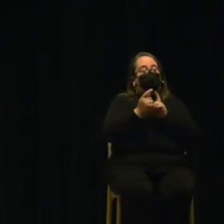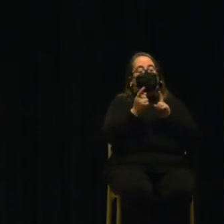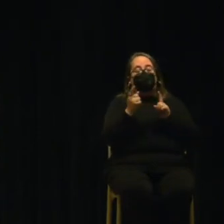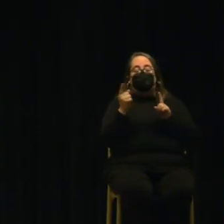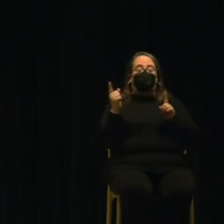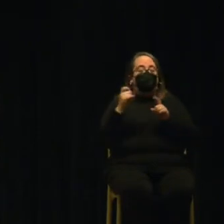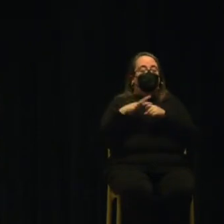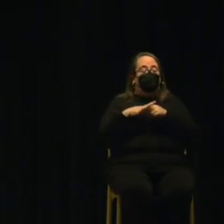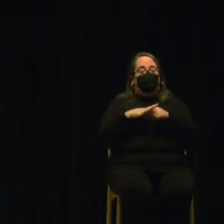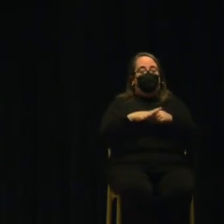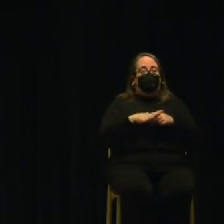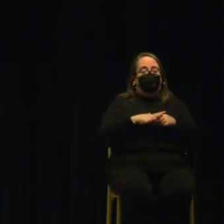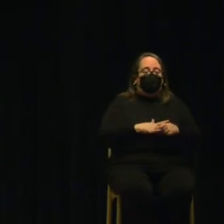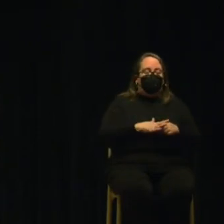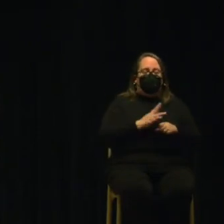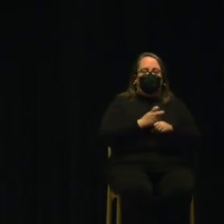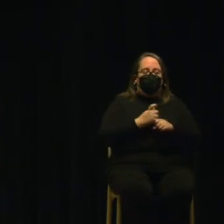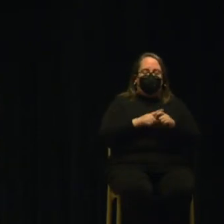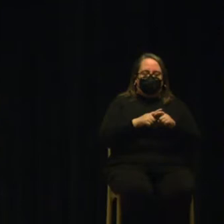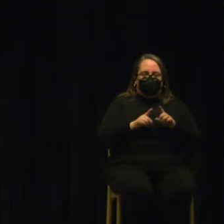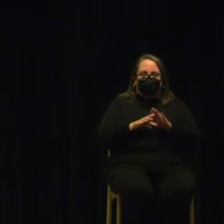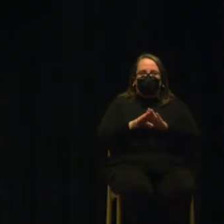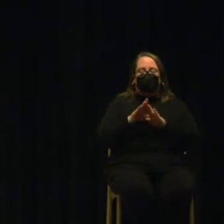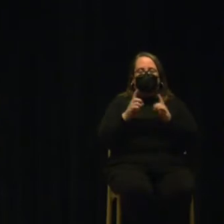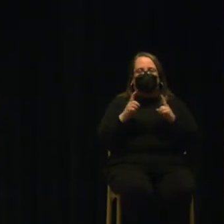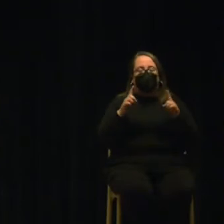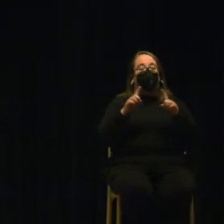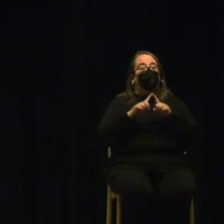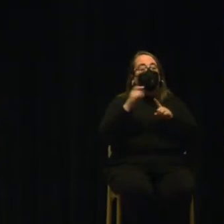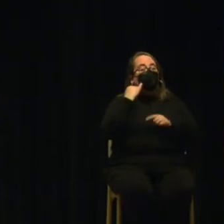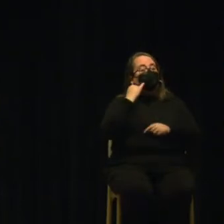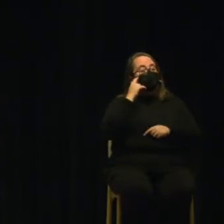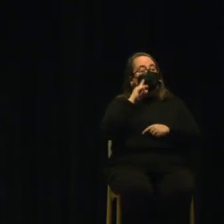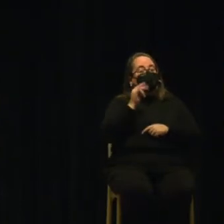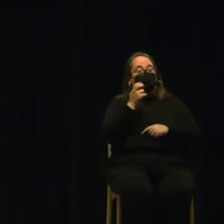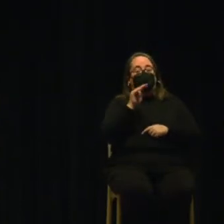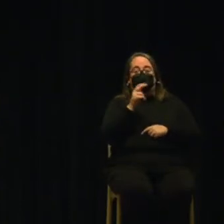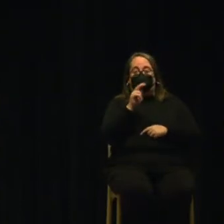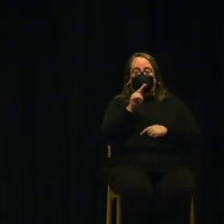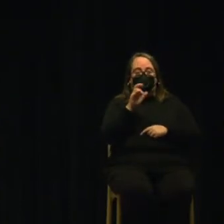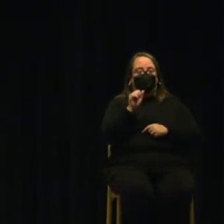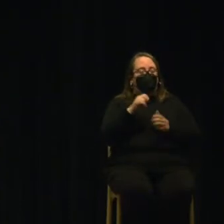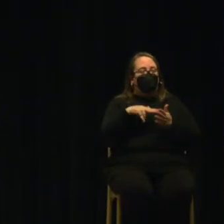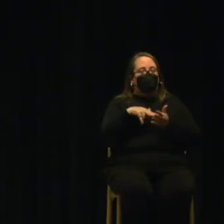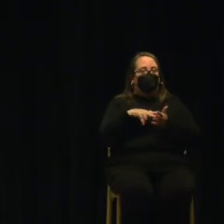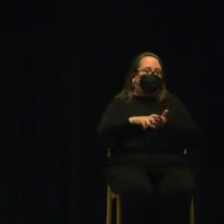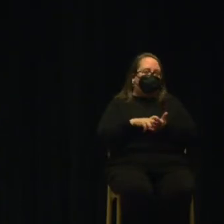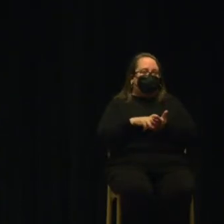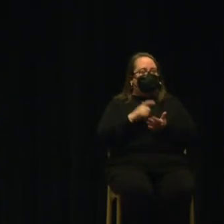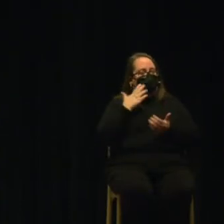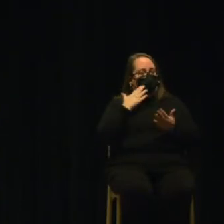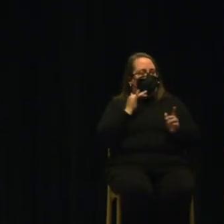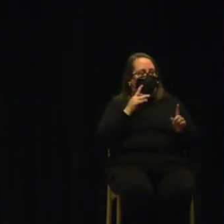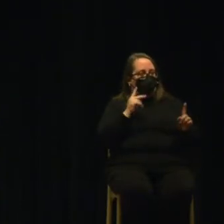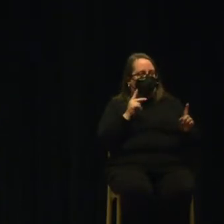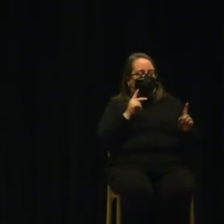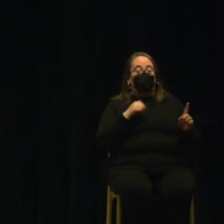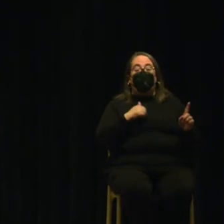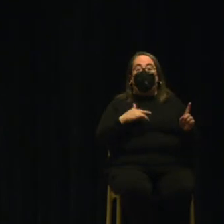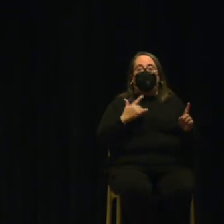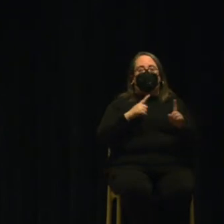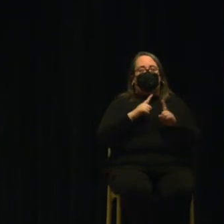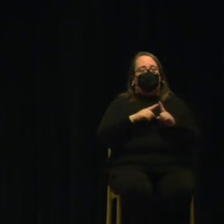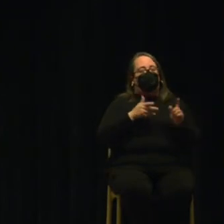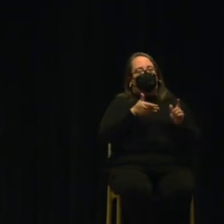overwhelmingly stacked against someone like him. But if you think Jack Johnson would bend the knee, then you don't know Jack. It's my great pleasure to